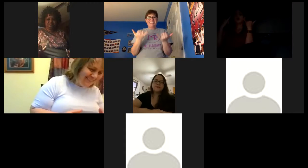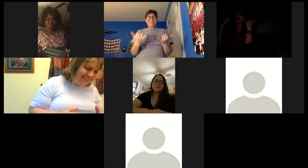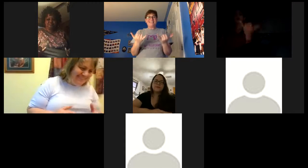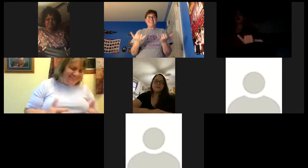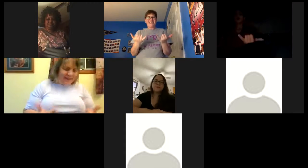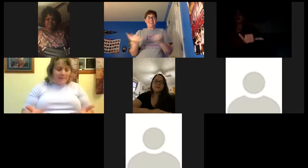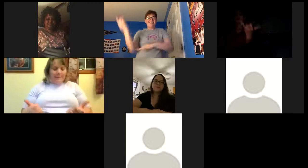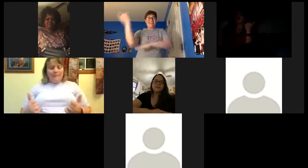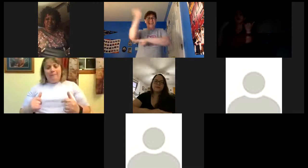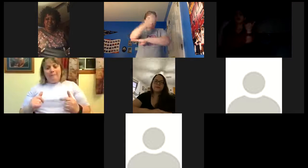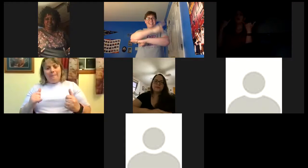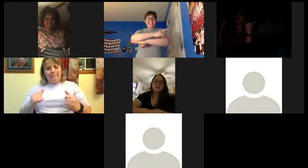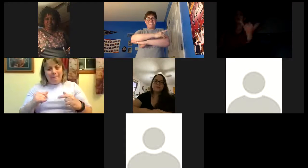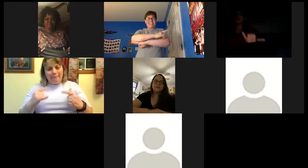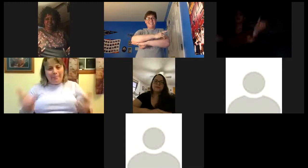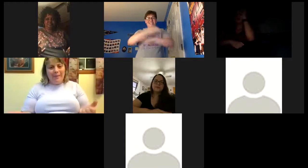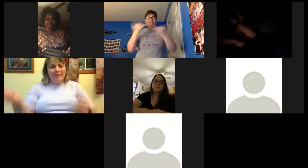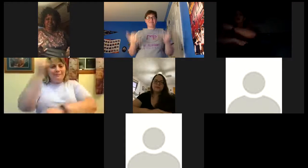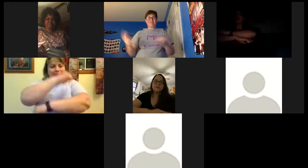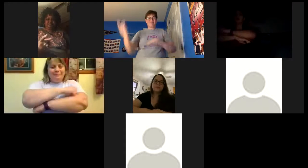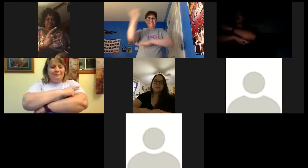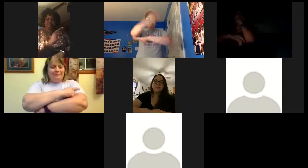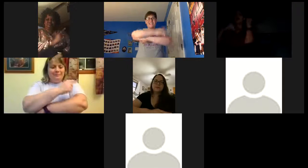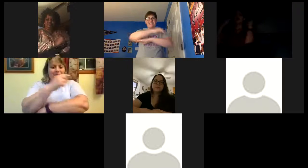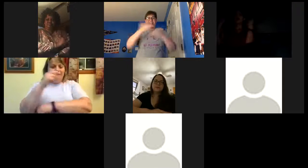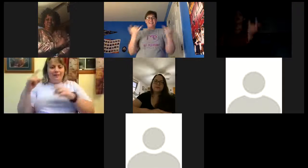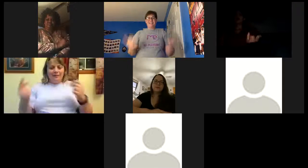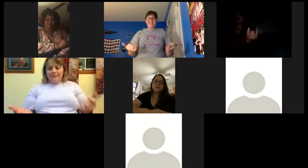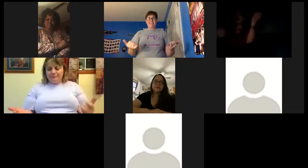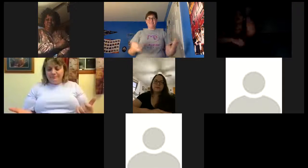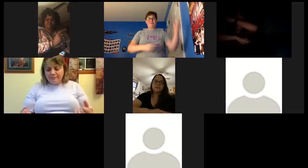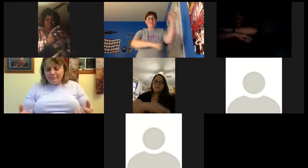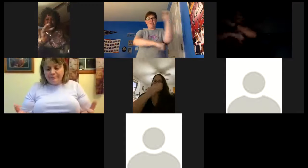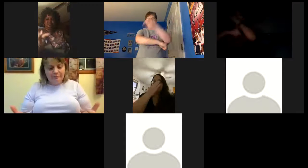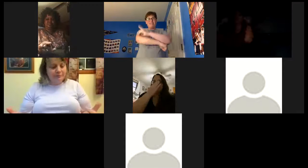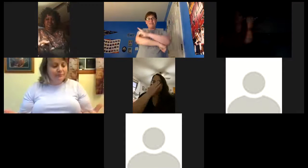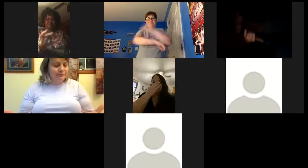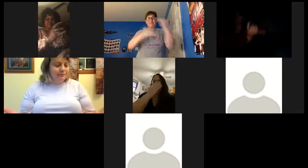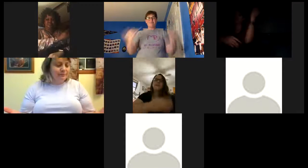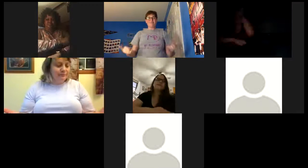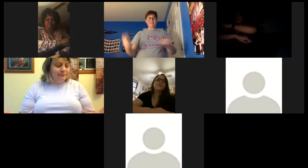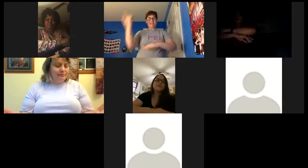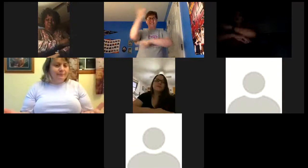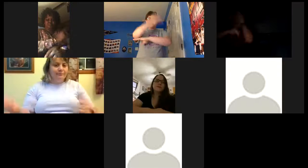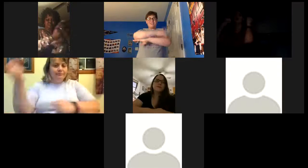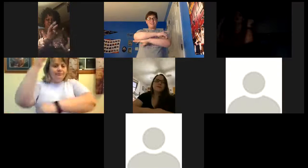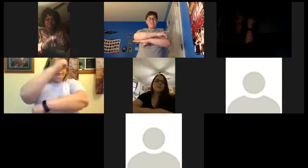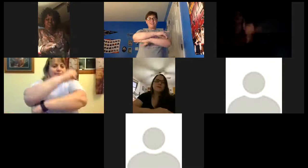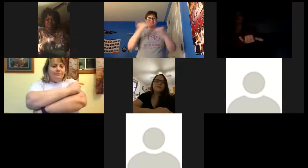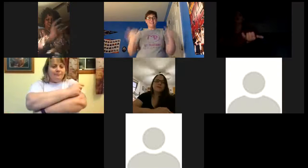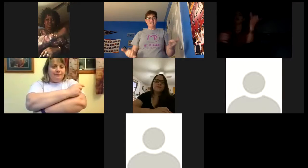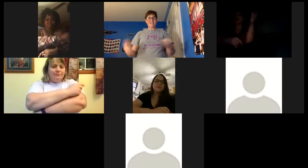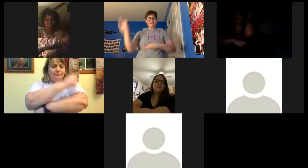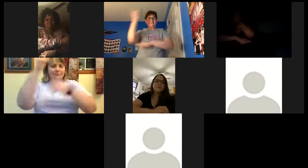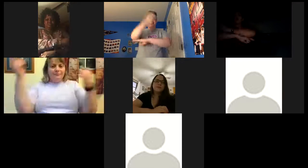back. So now and then day, today. And then for lefty, yeah, yeah, you guys got it. You guys are